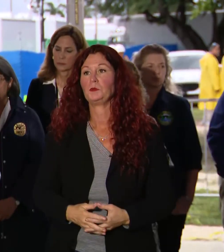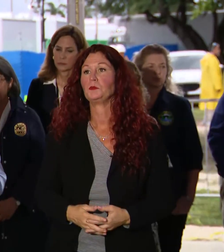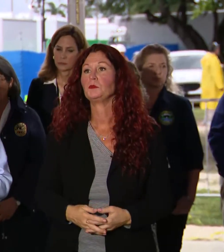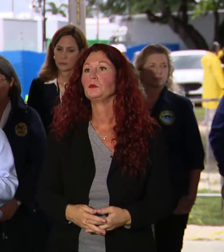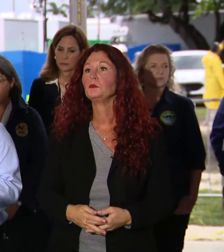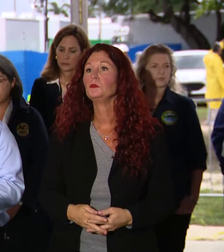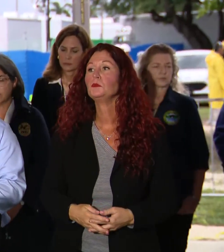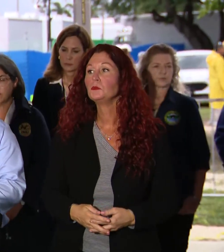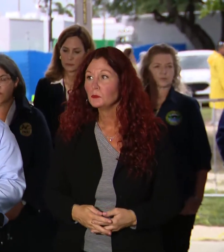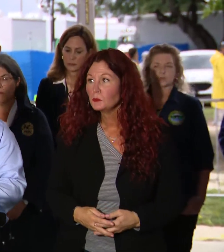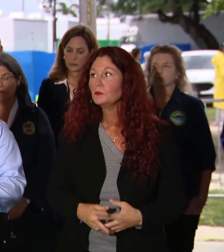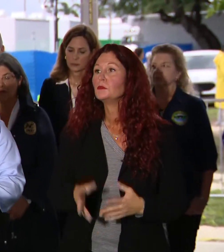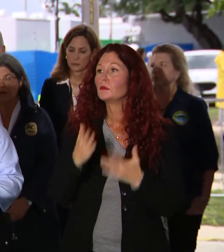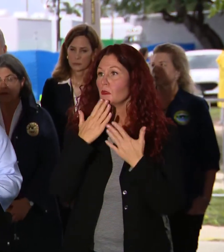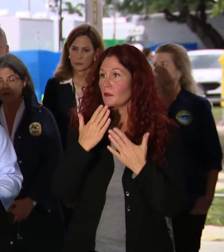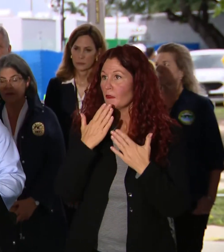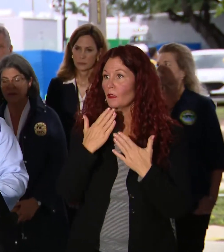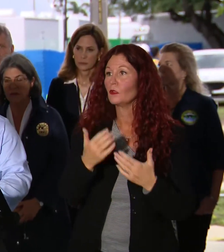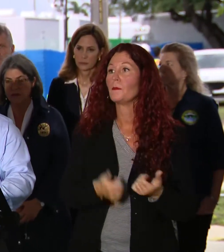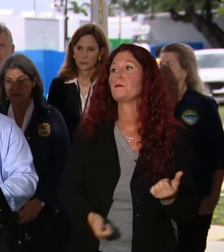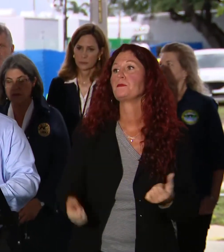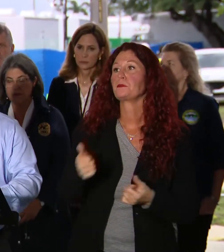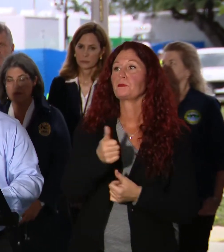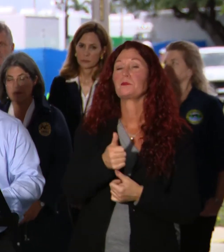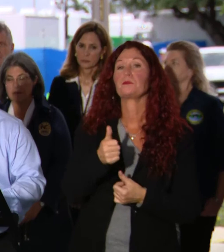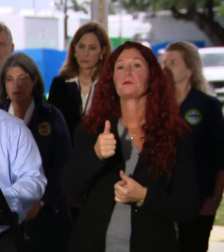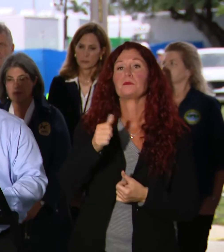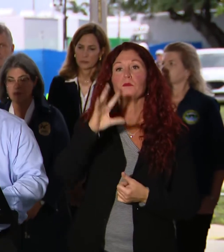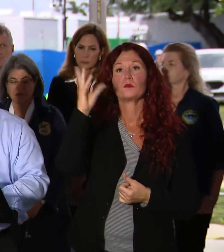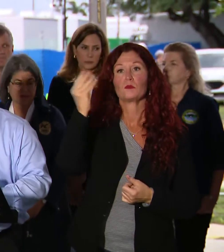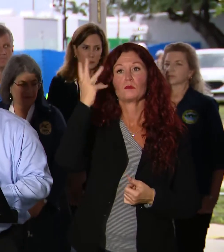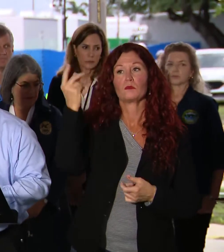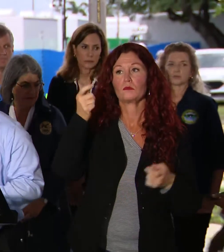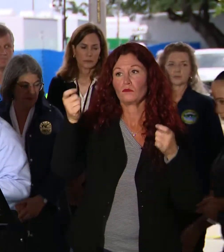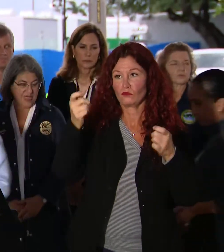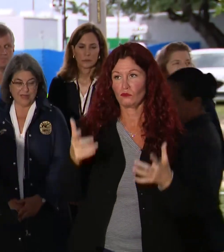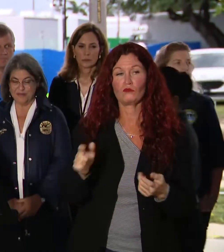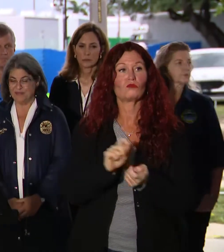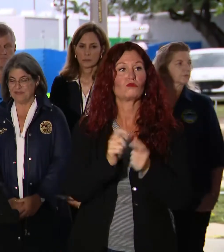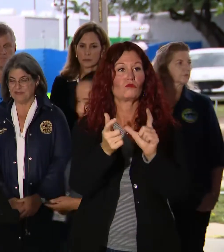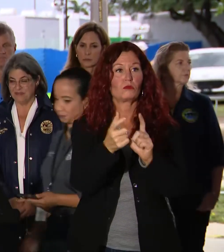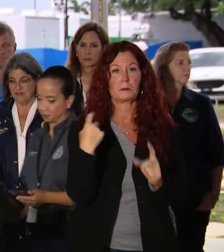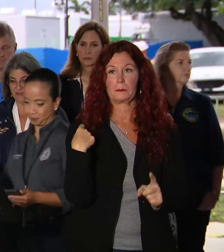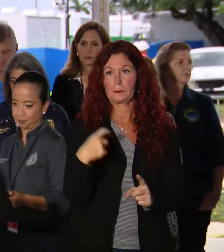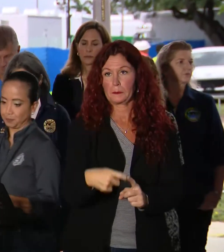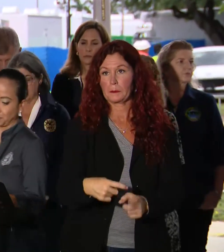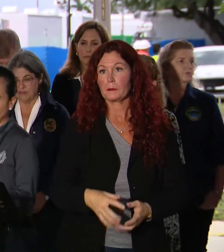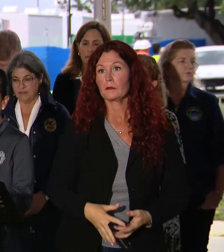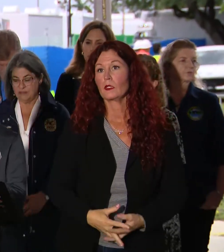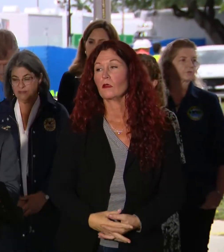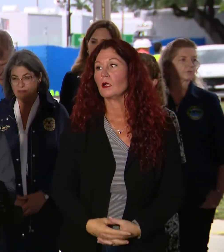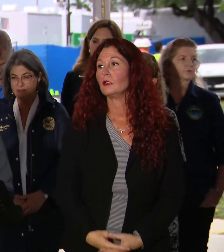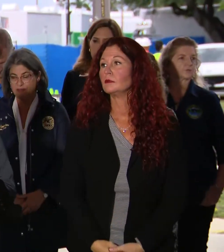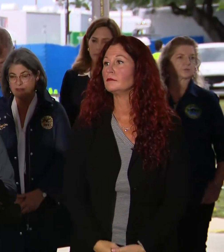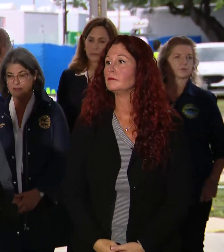Thank you, Chief. And Miami-Dade Fire Rescue Director of Media and Public Relations, Erica Benitez, for Spanish.